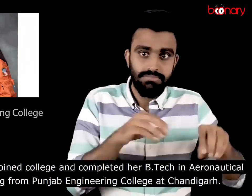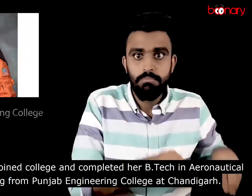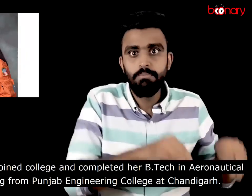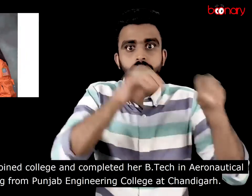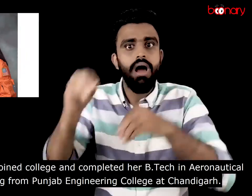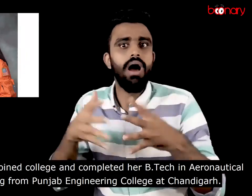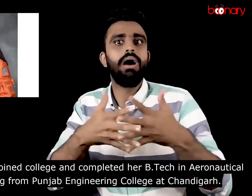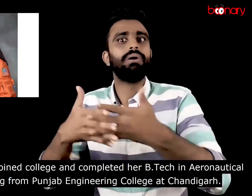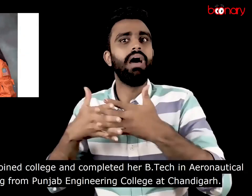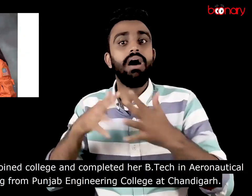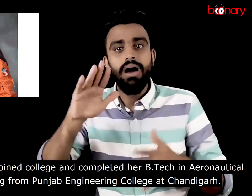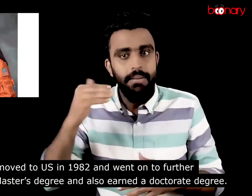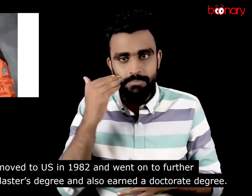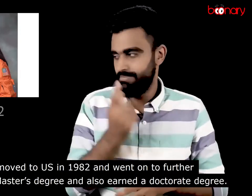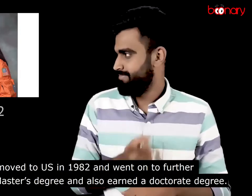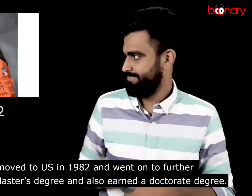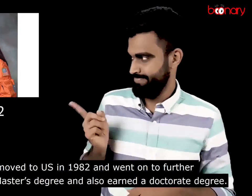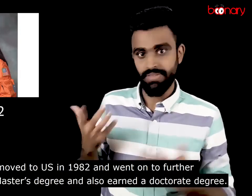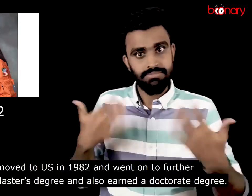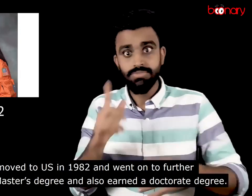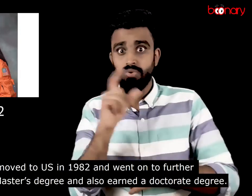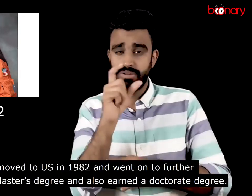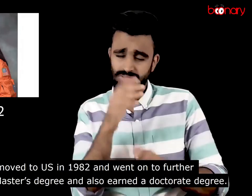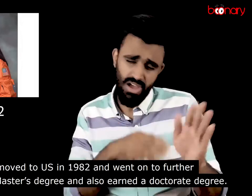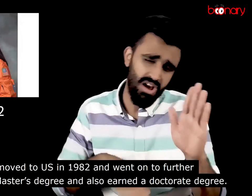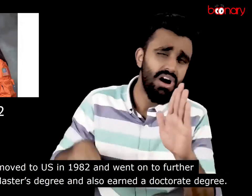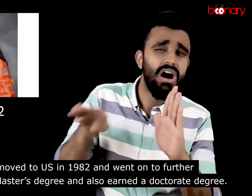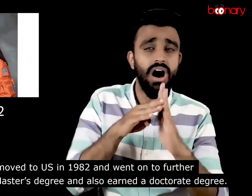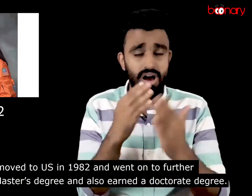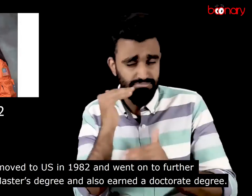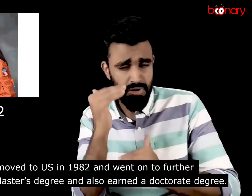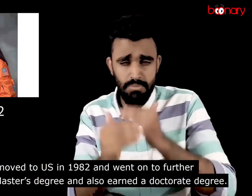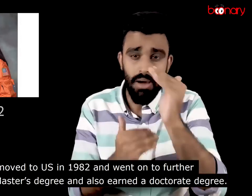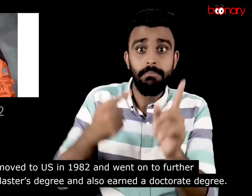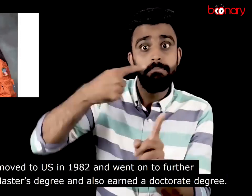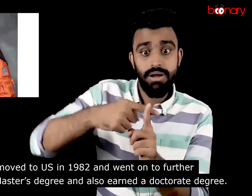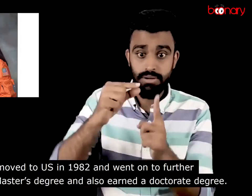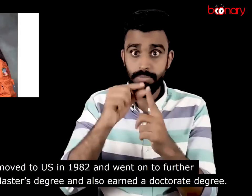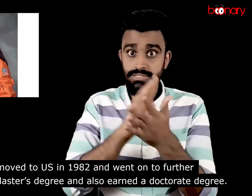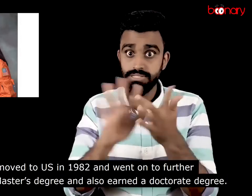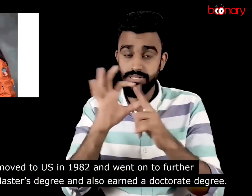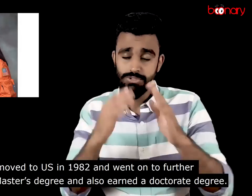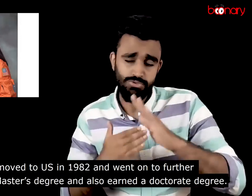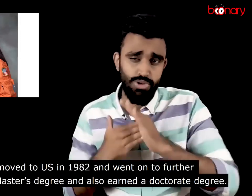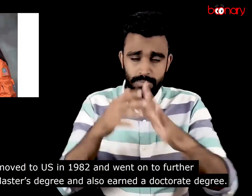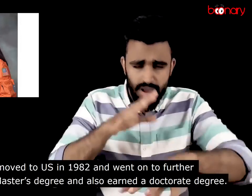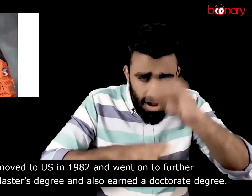Engineering College at Chandigarh. She moved to US in 1982 and went on to further pursue a master's degree and